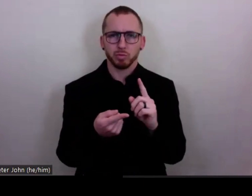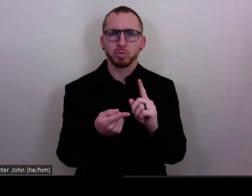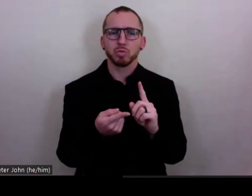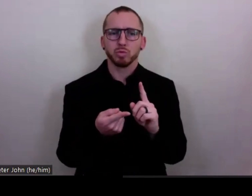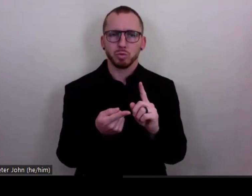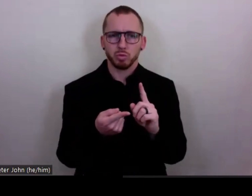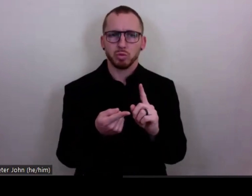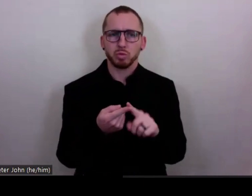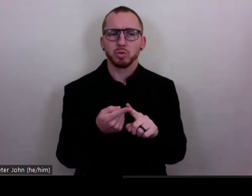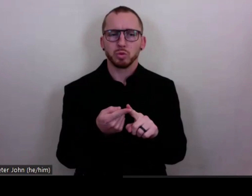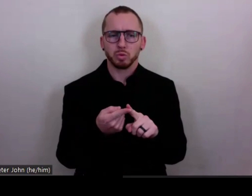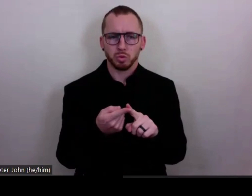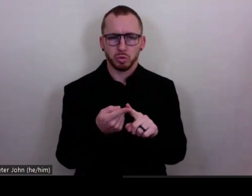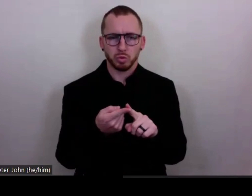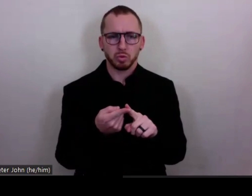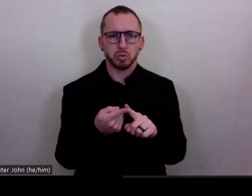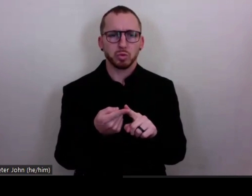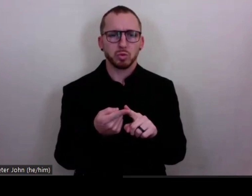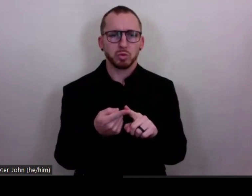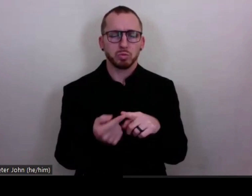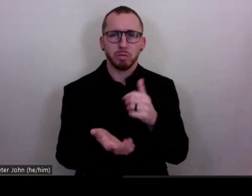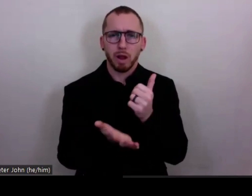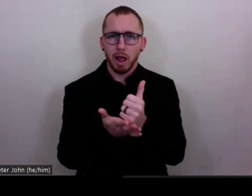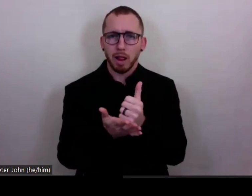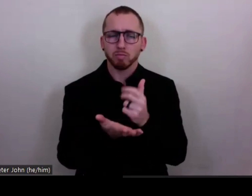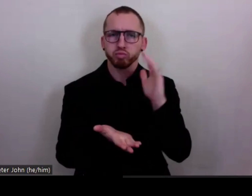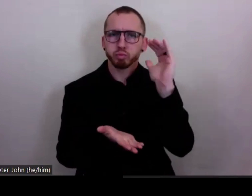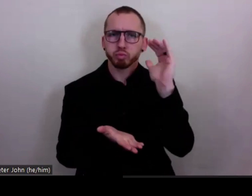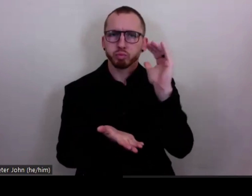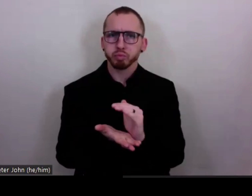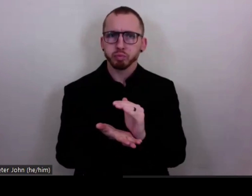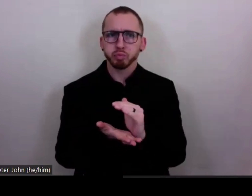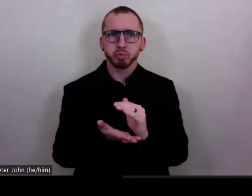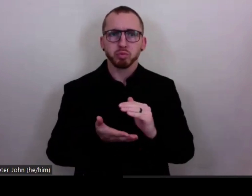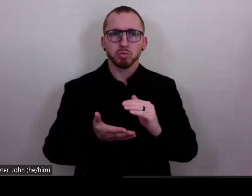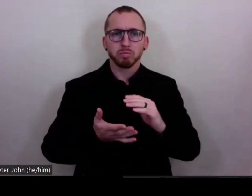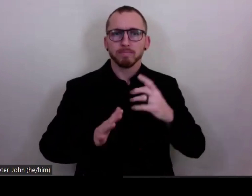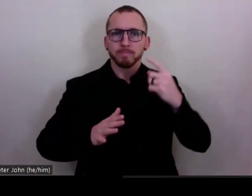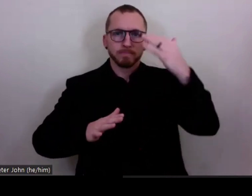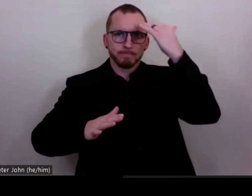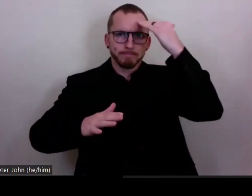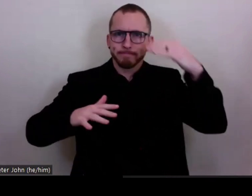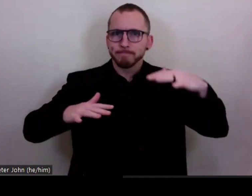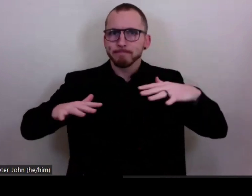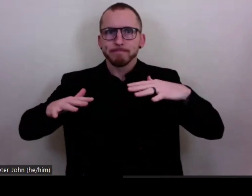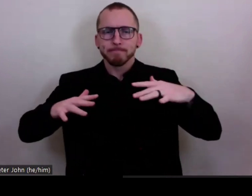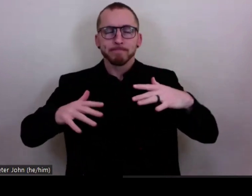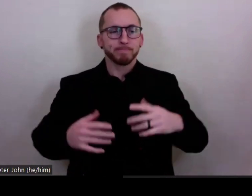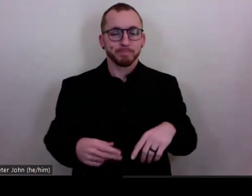hypervigilance, anxiety, and really take down